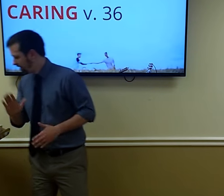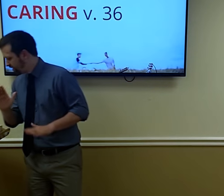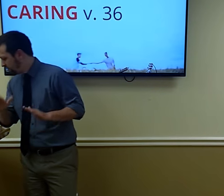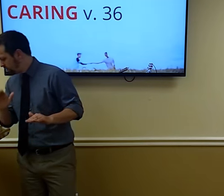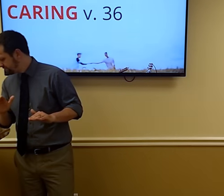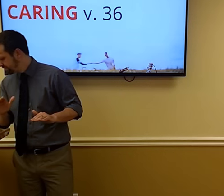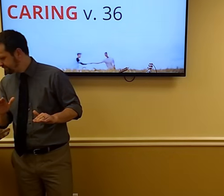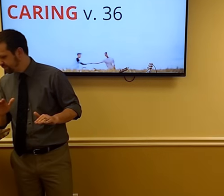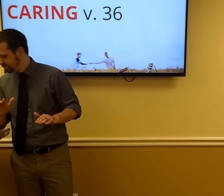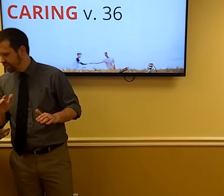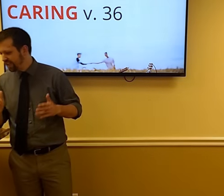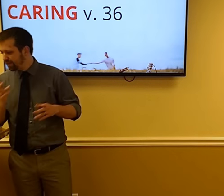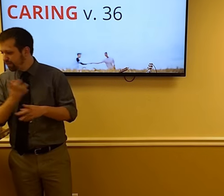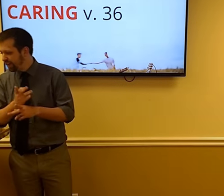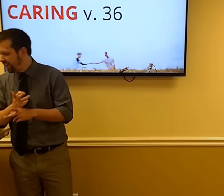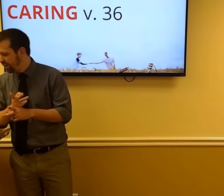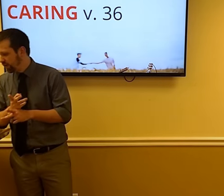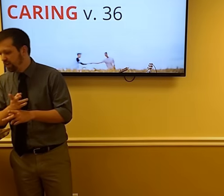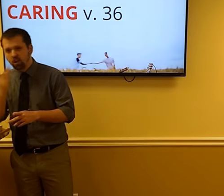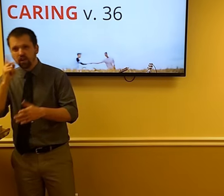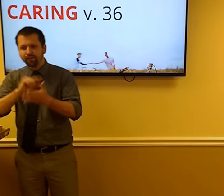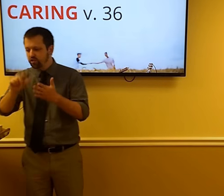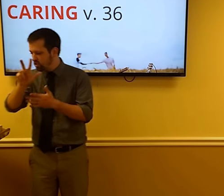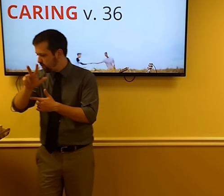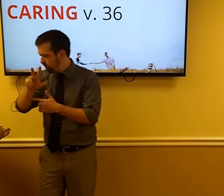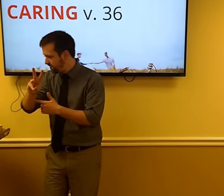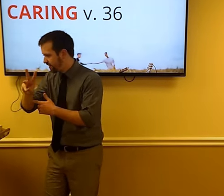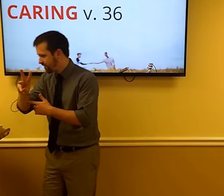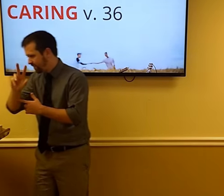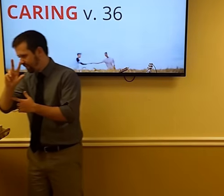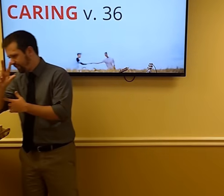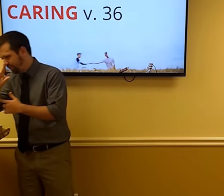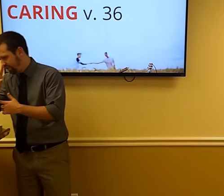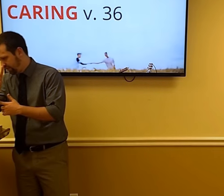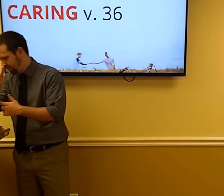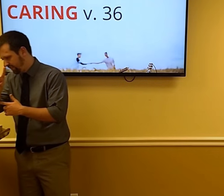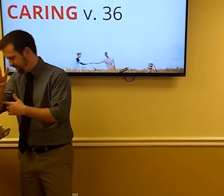So, by caring. Look at verse 36. 36.